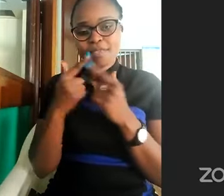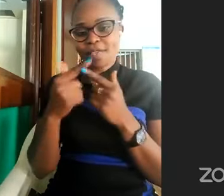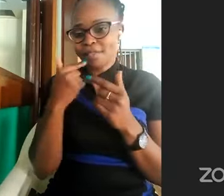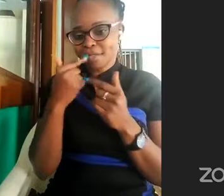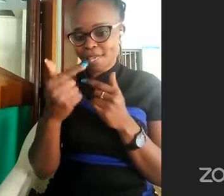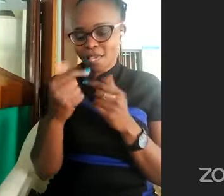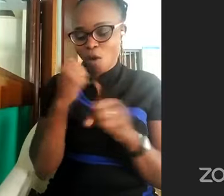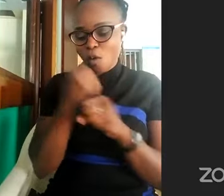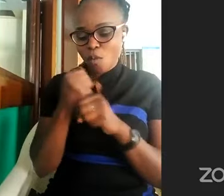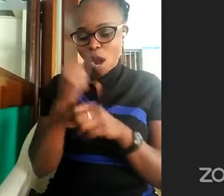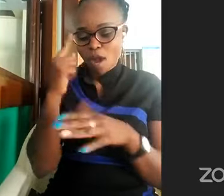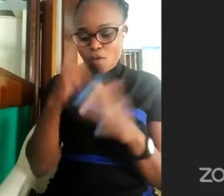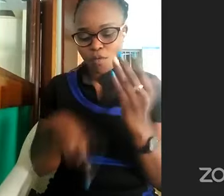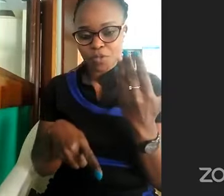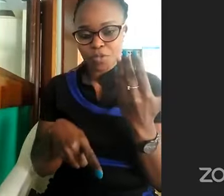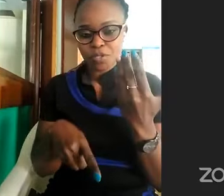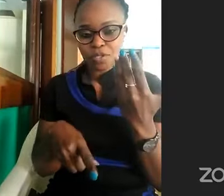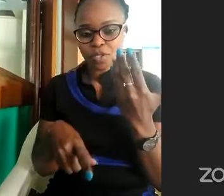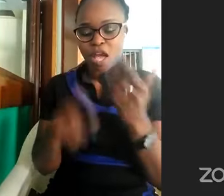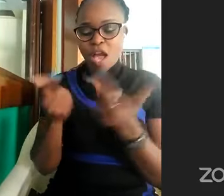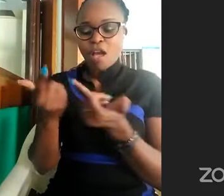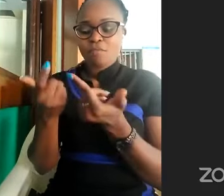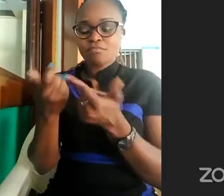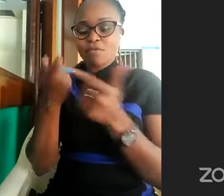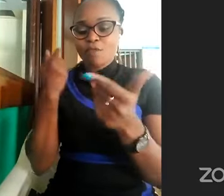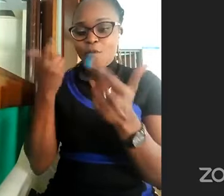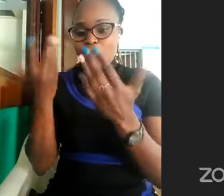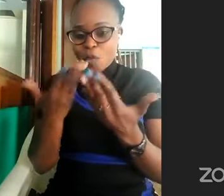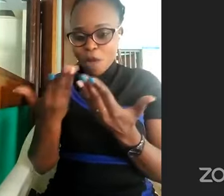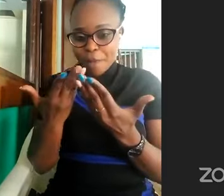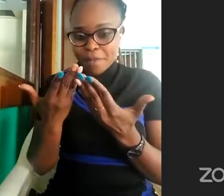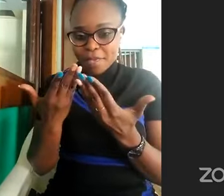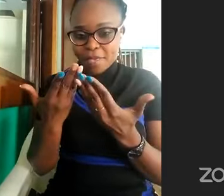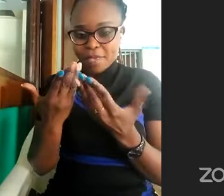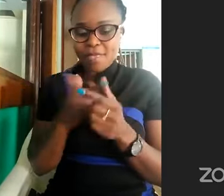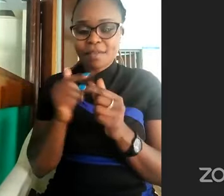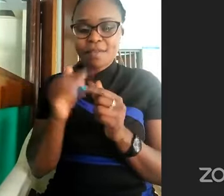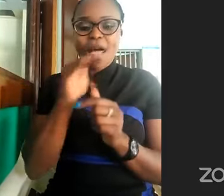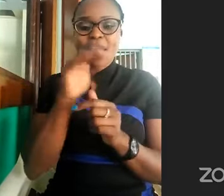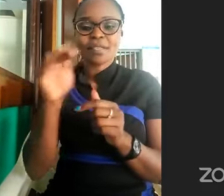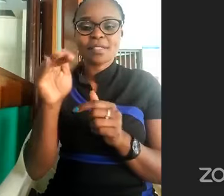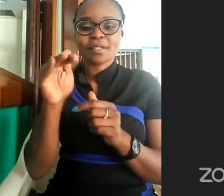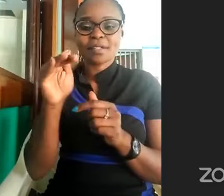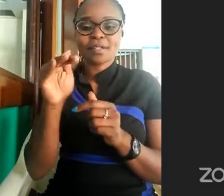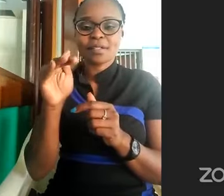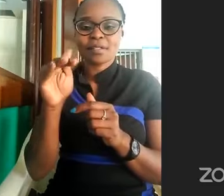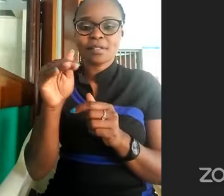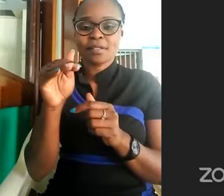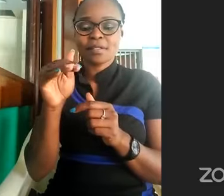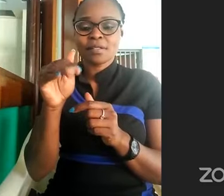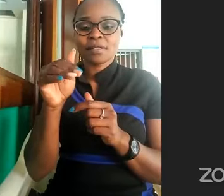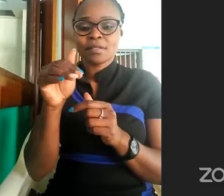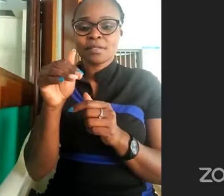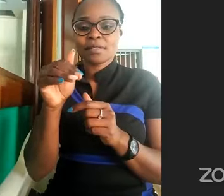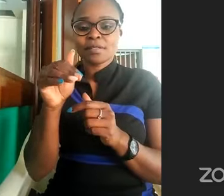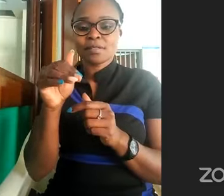also where she's coming from. Then we kindly request you, Sophie, to proceed with the presentation. Thank you. Kindly